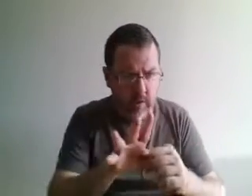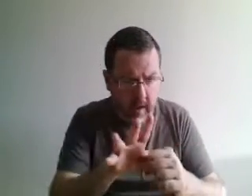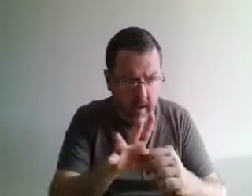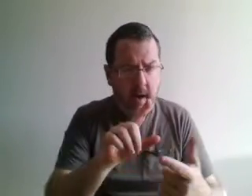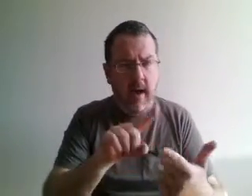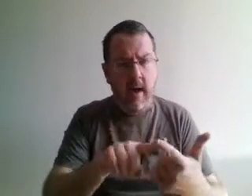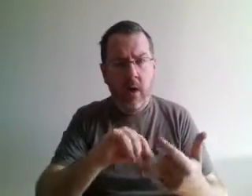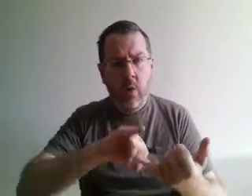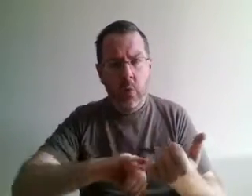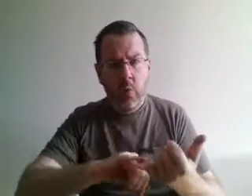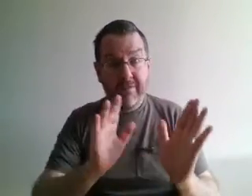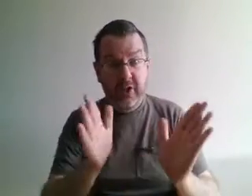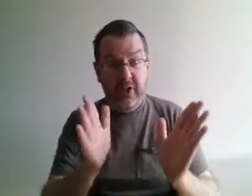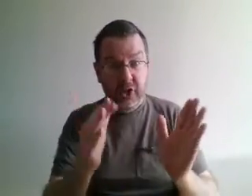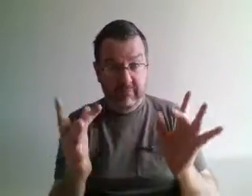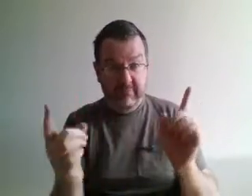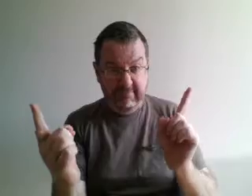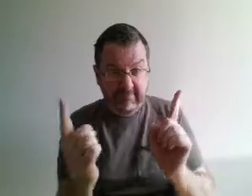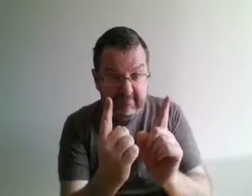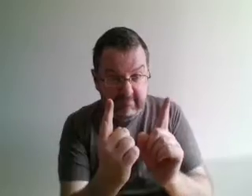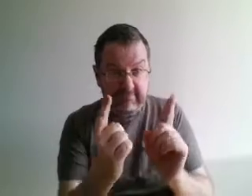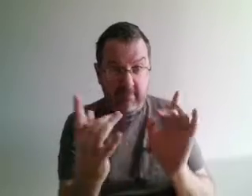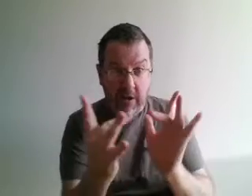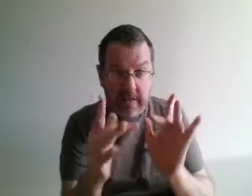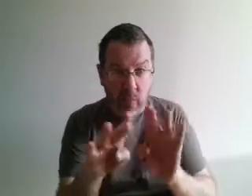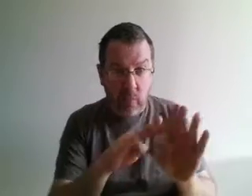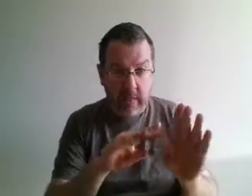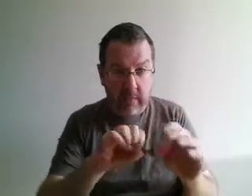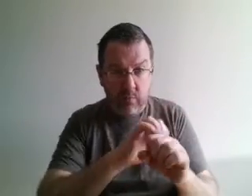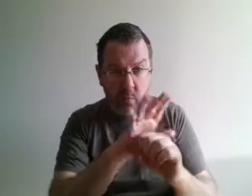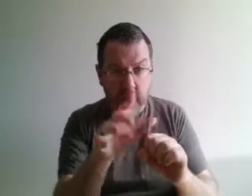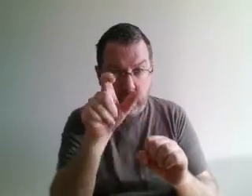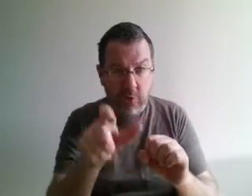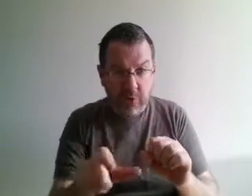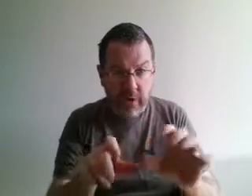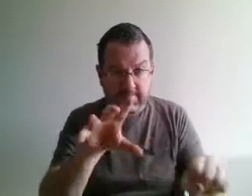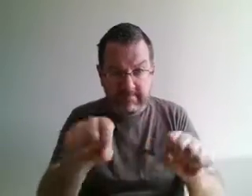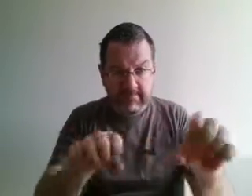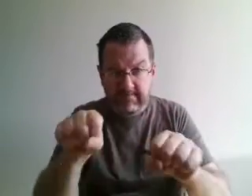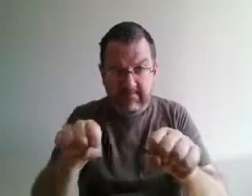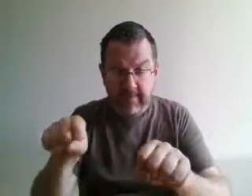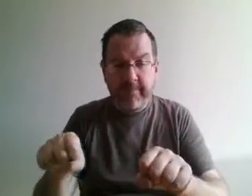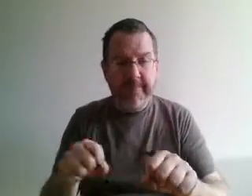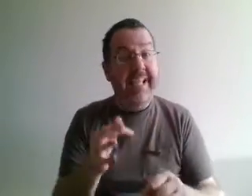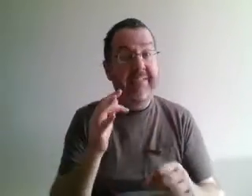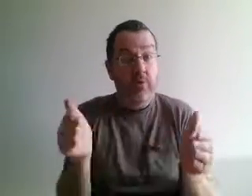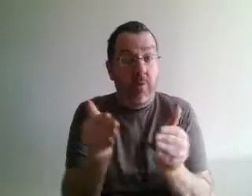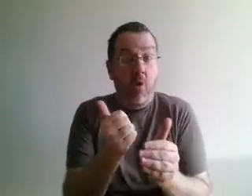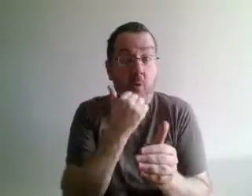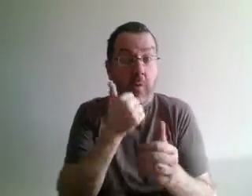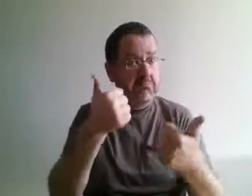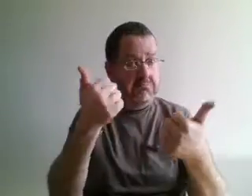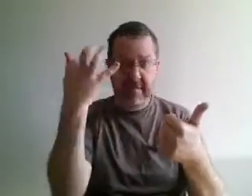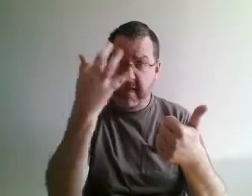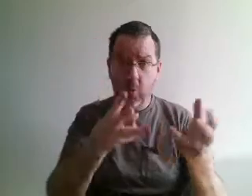person. But when the number, that's fine when you've got small numbers, but when the numbers start mounting up, it gets very, very